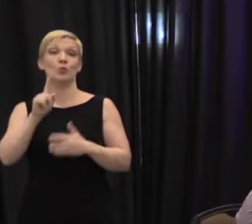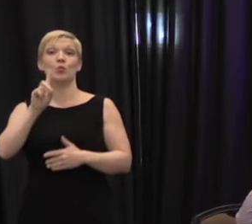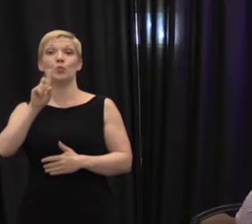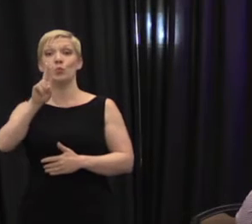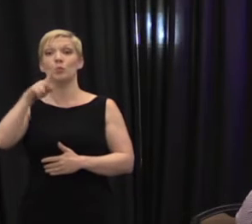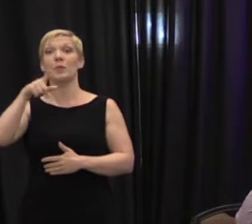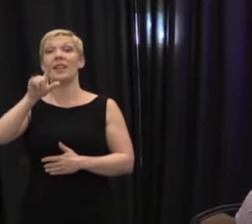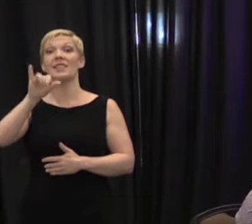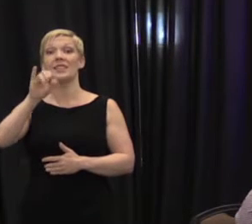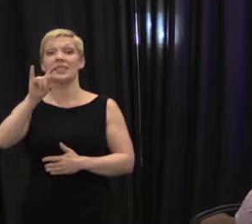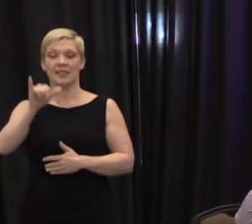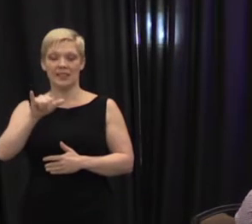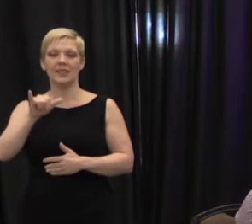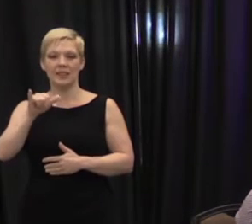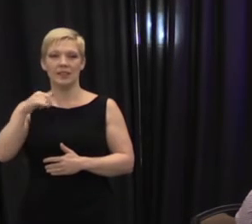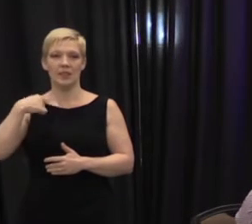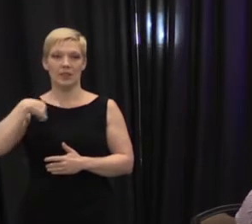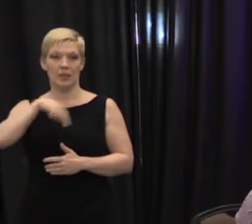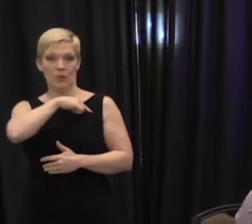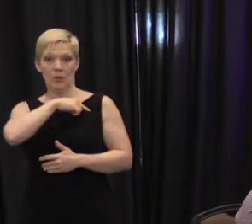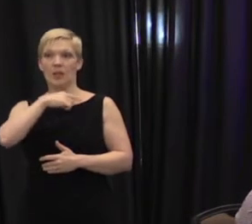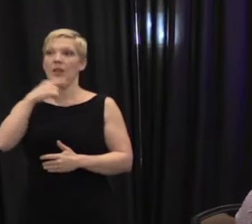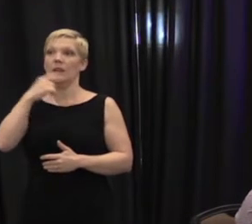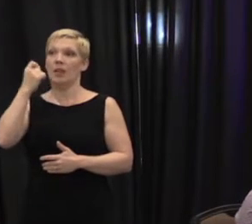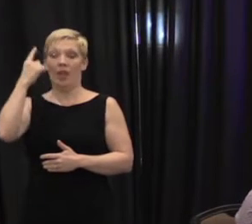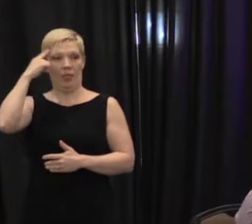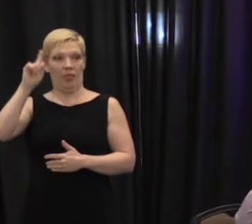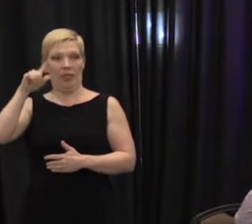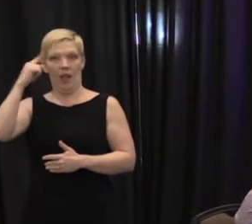opportunity to teach us as much about ourselves as about America.